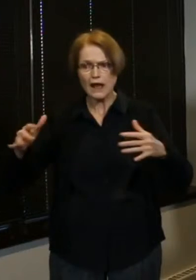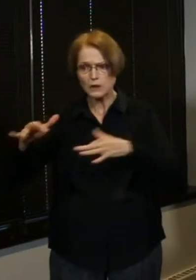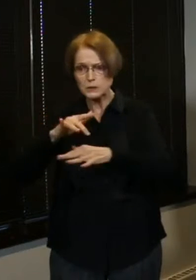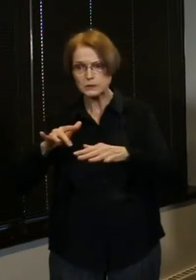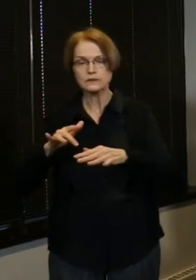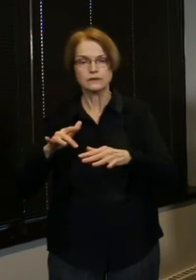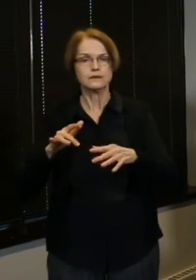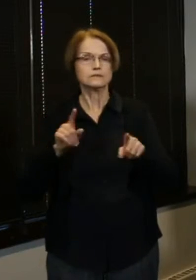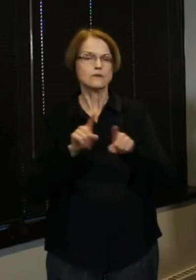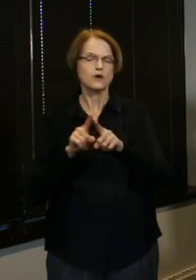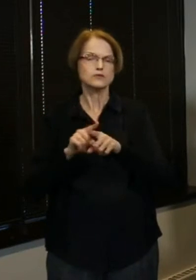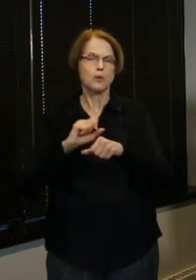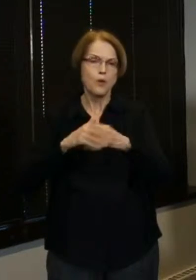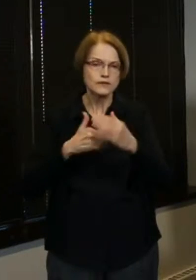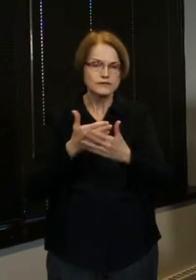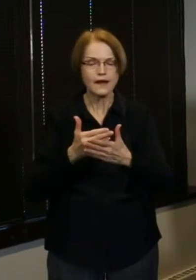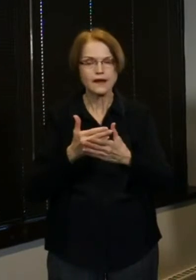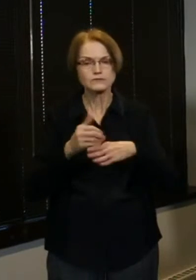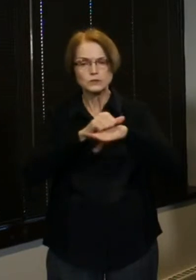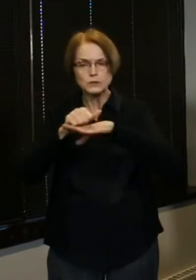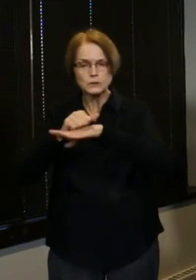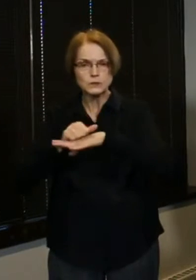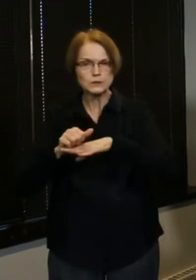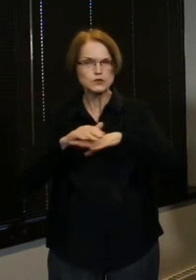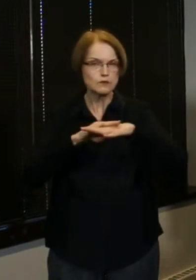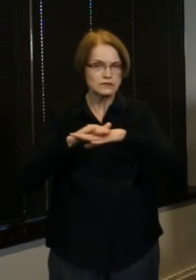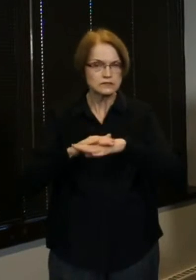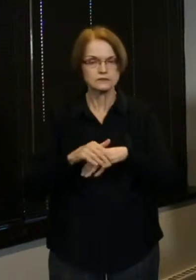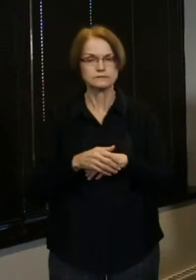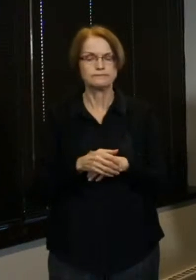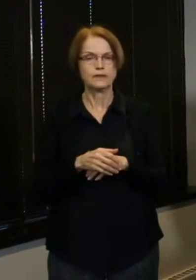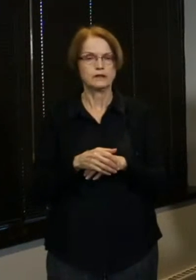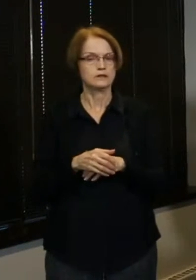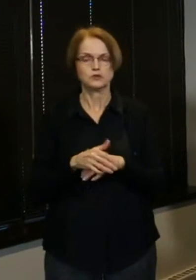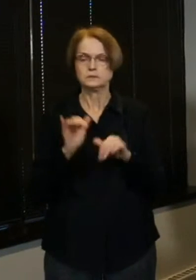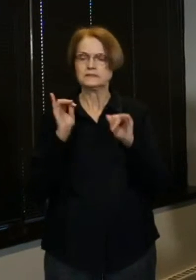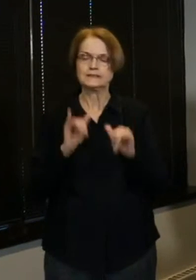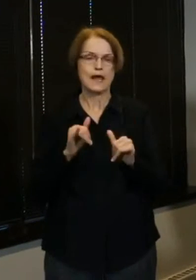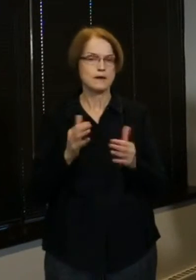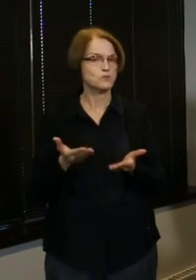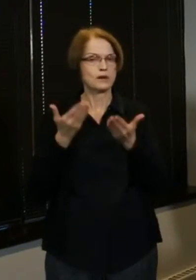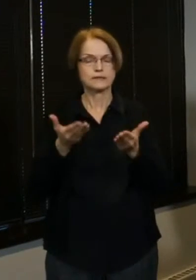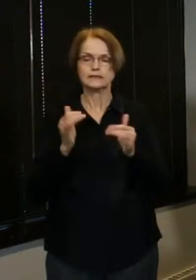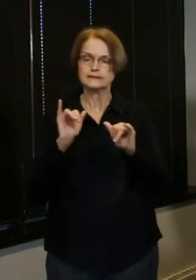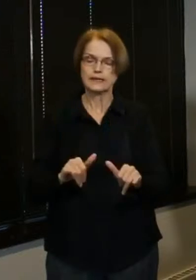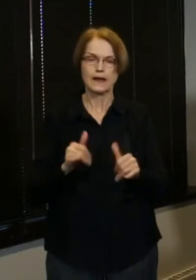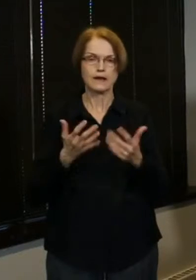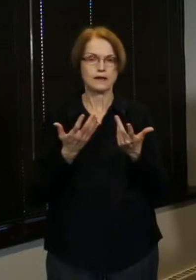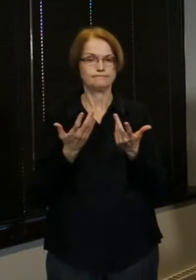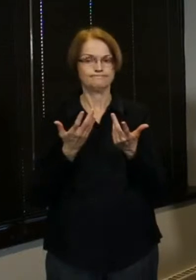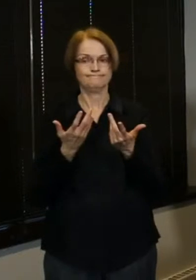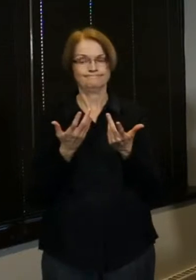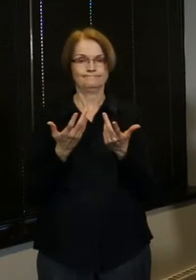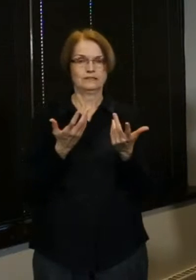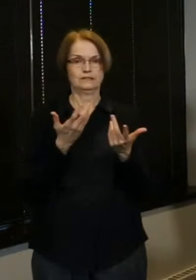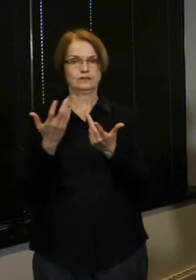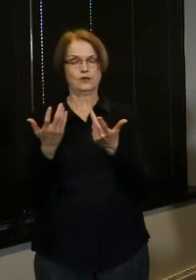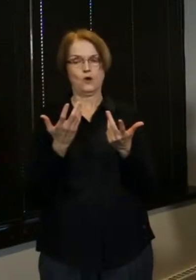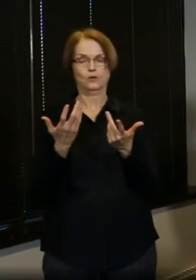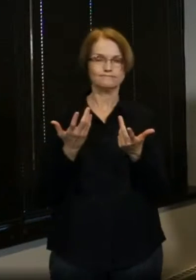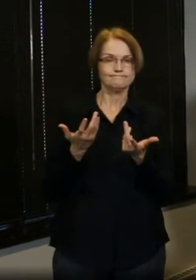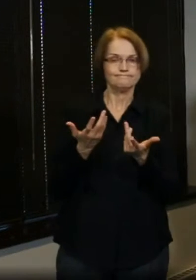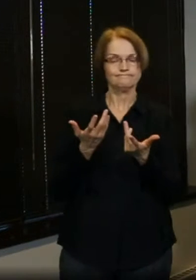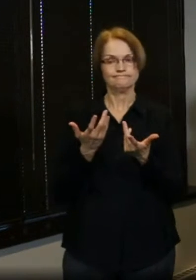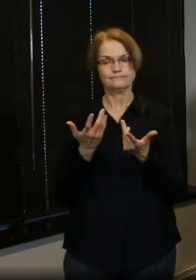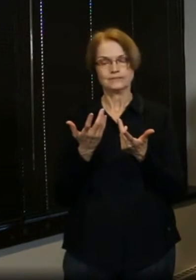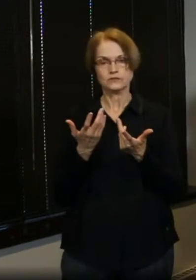and surfaces and all of those other things. So the recommendations don't change. It's just, are we at higher risk for more